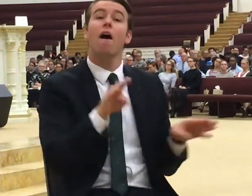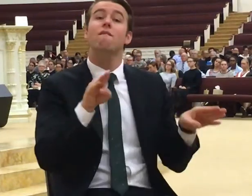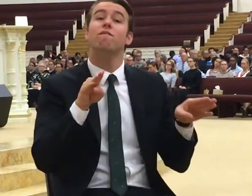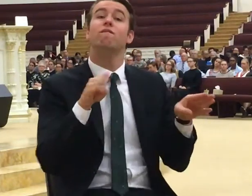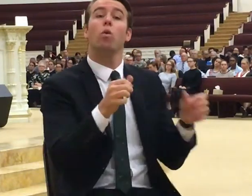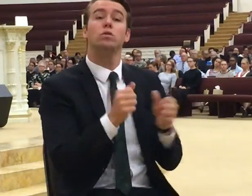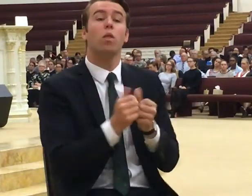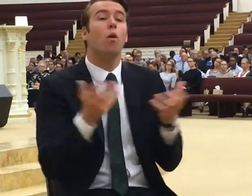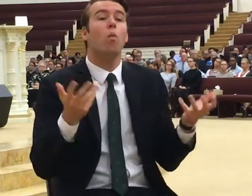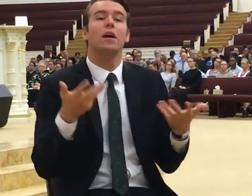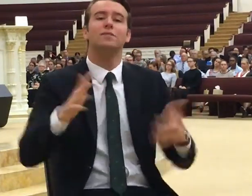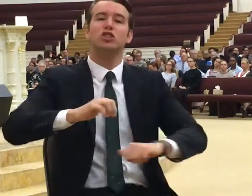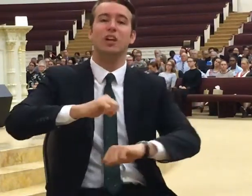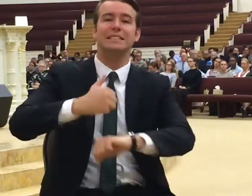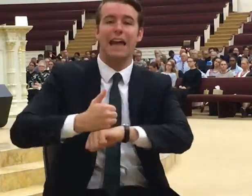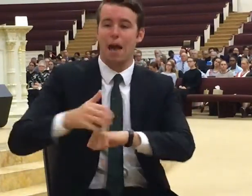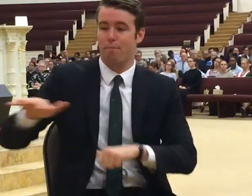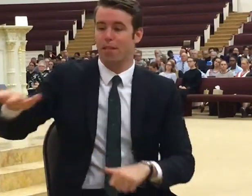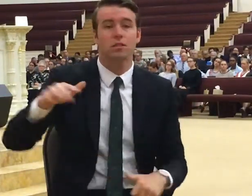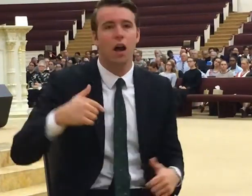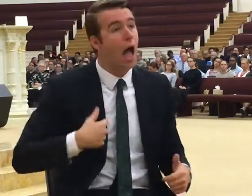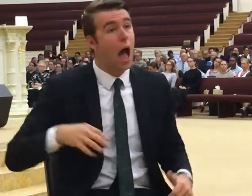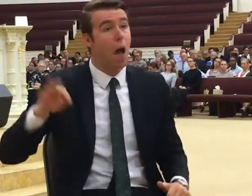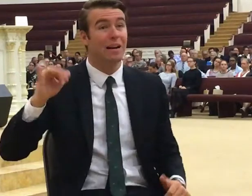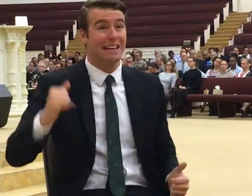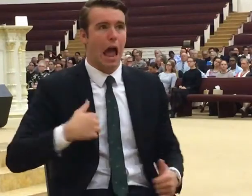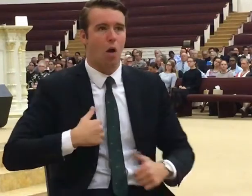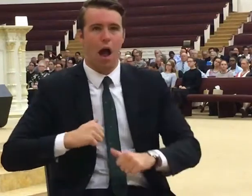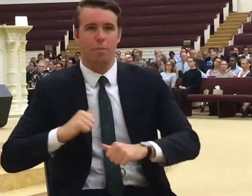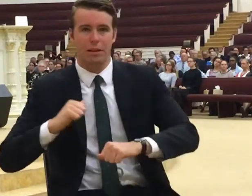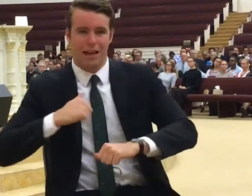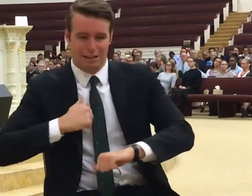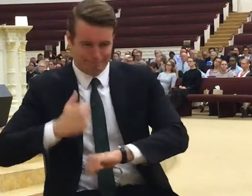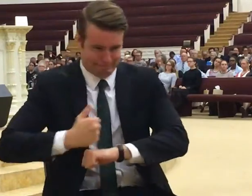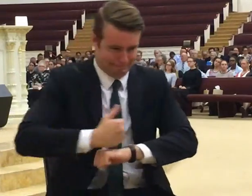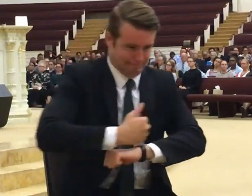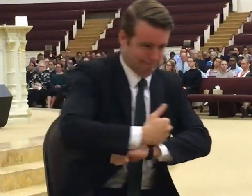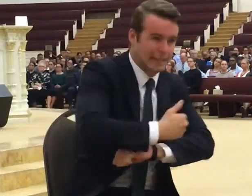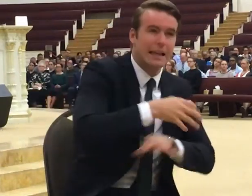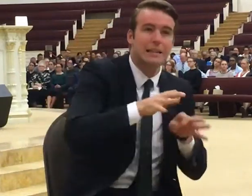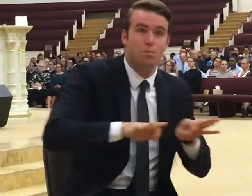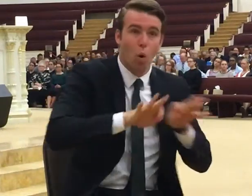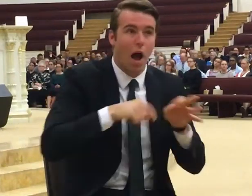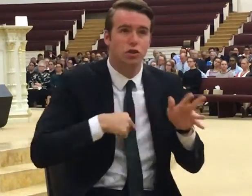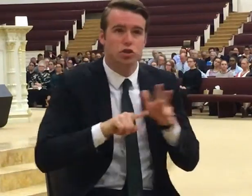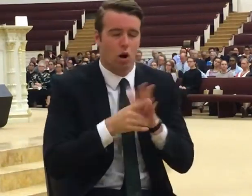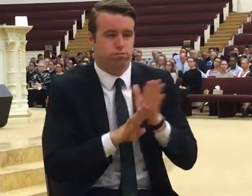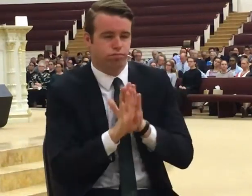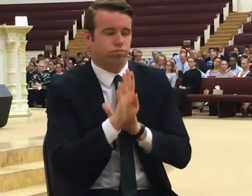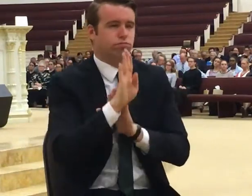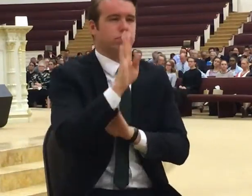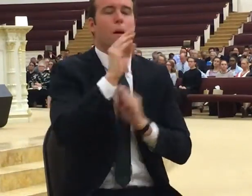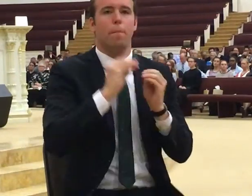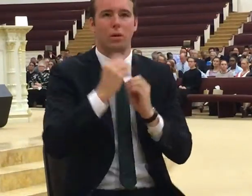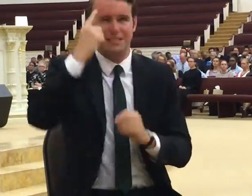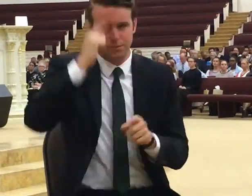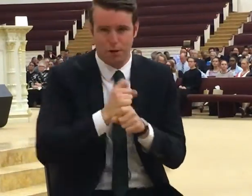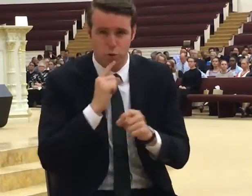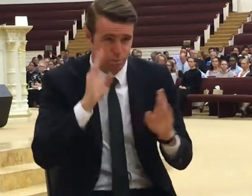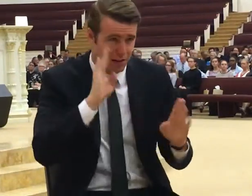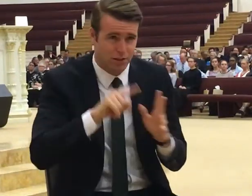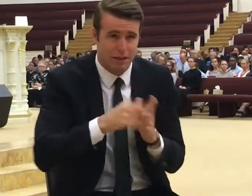been established, and it will open, I'll preach in a minute, I'm laying a foundation, I hope you stay with me. It will open the door to